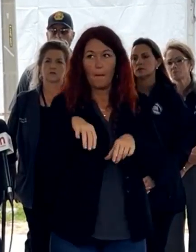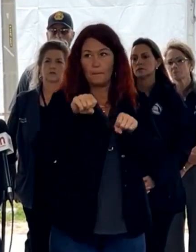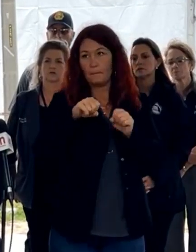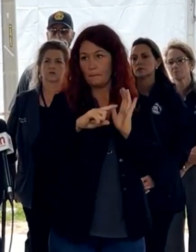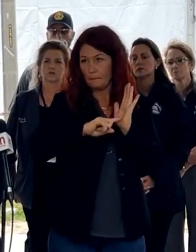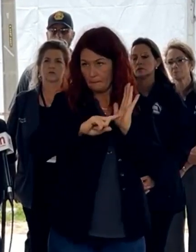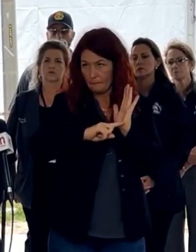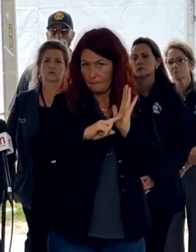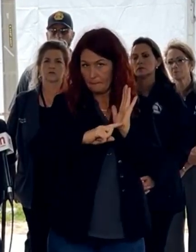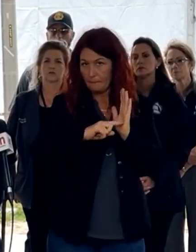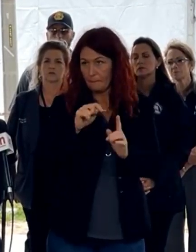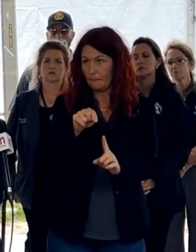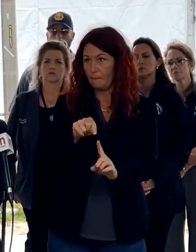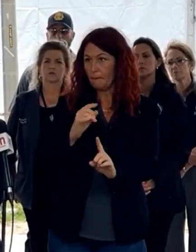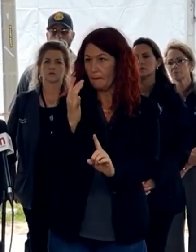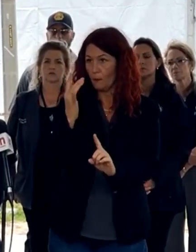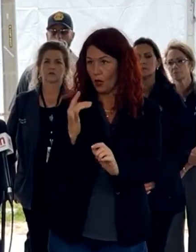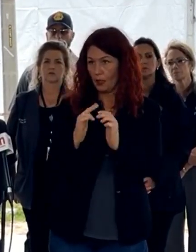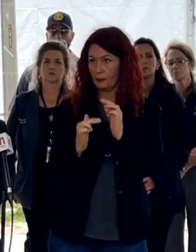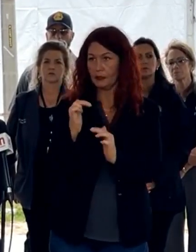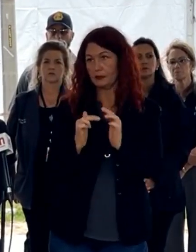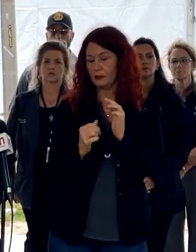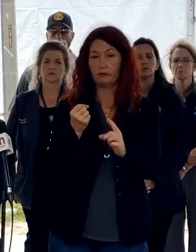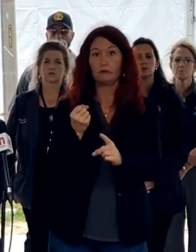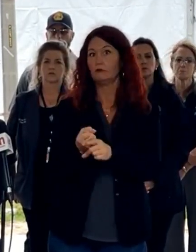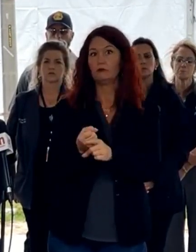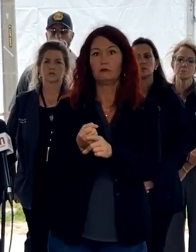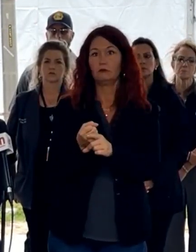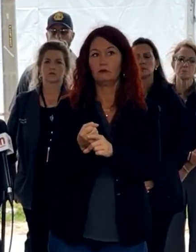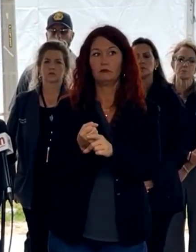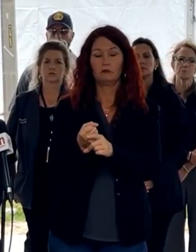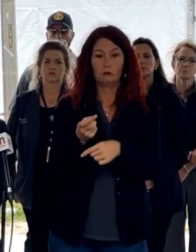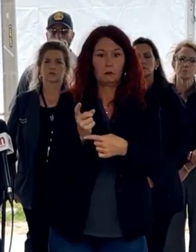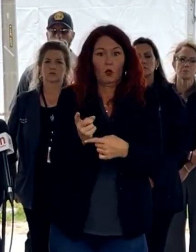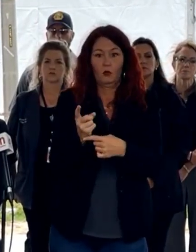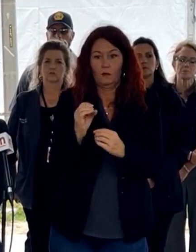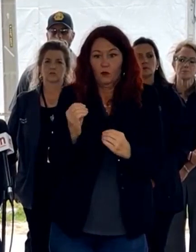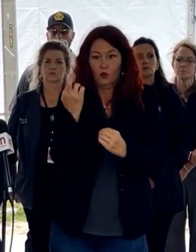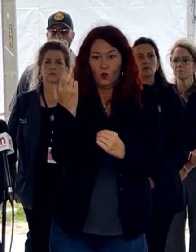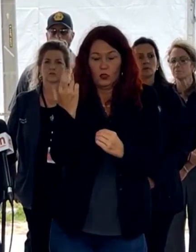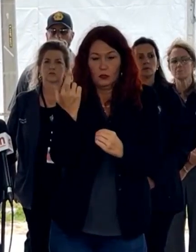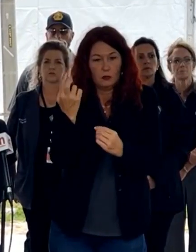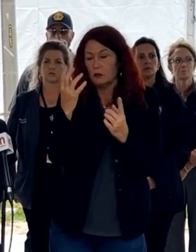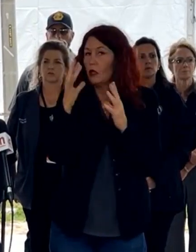are seeking information. Our state attorney is coordinating locally what would